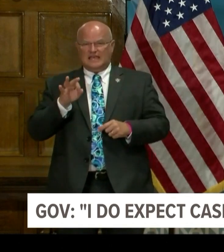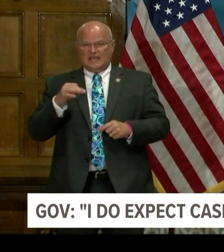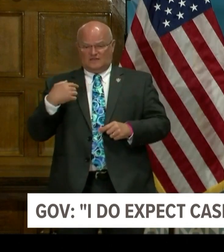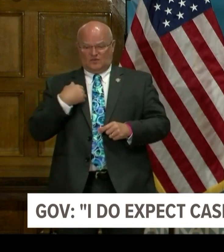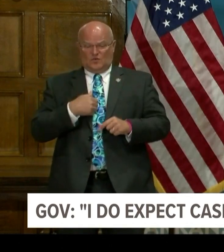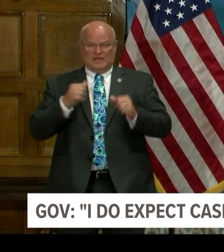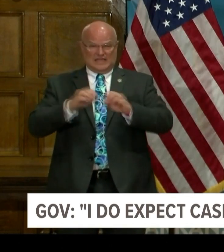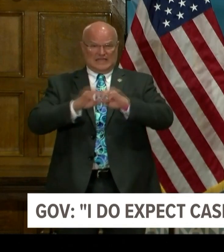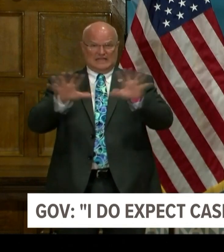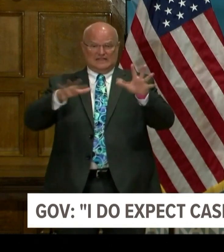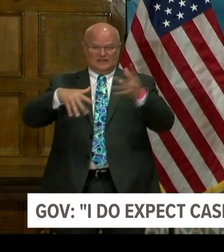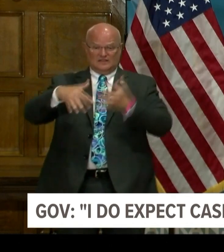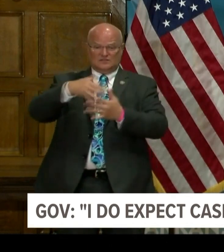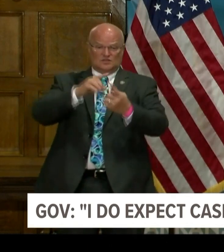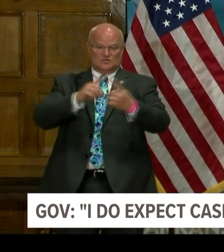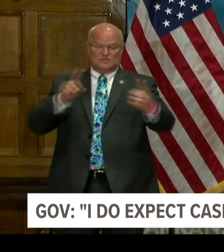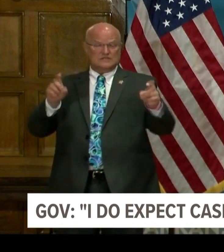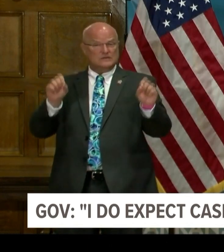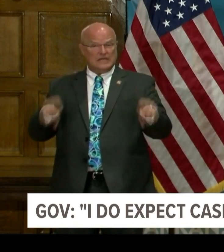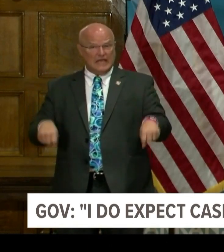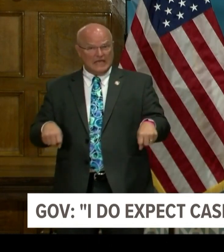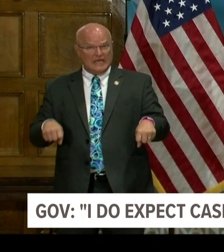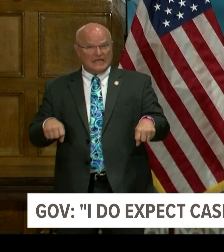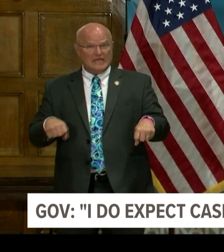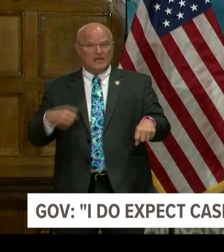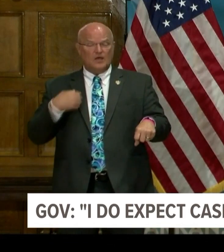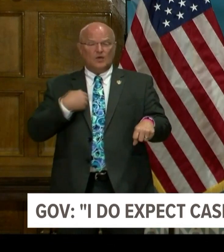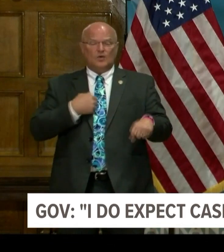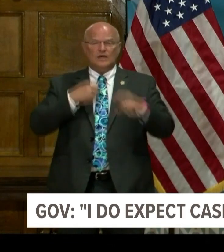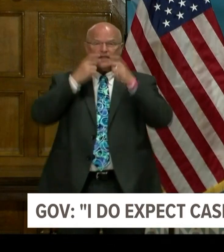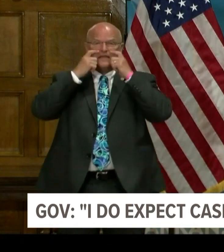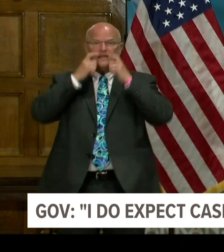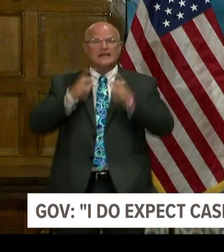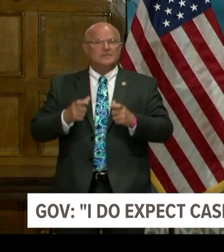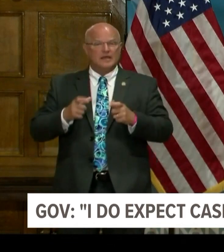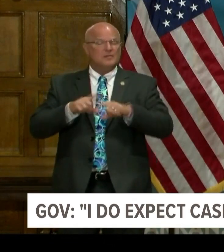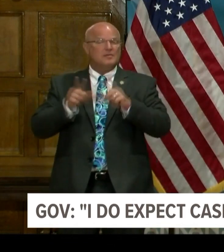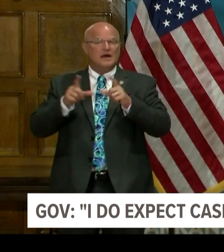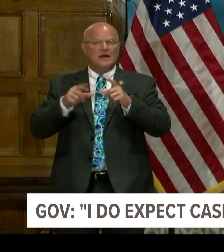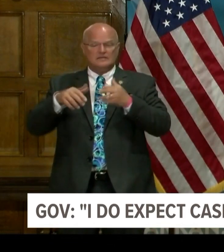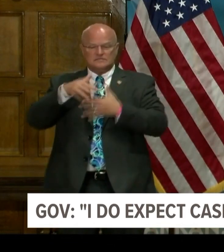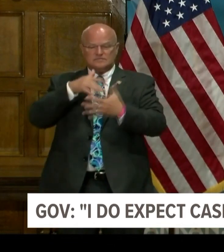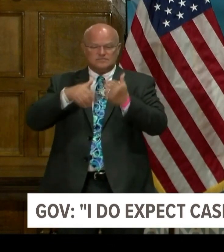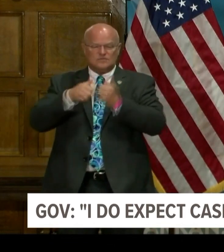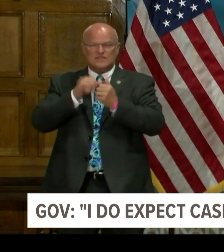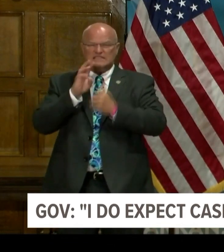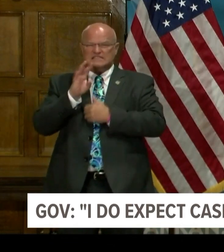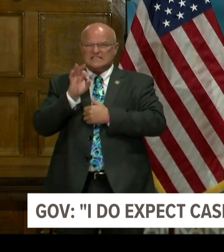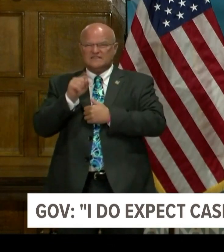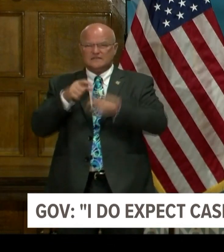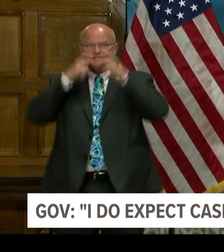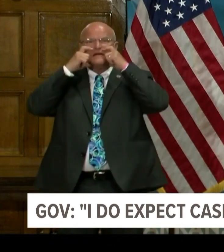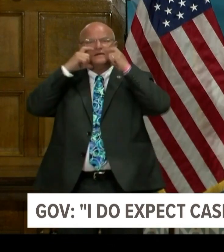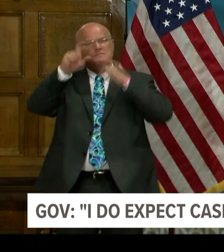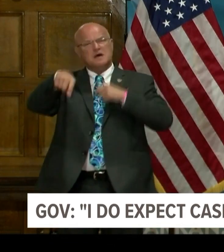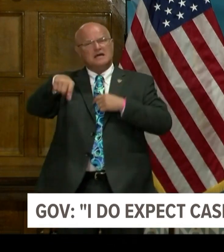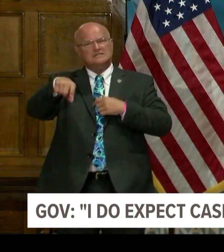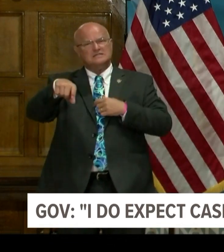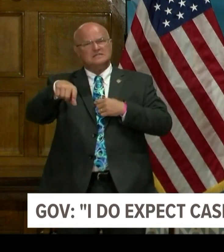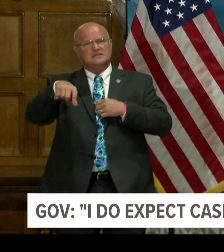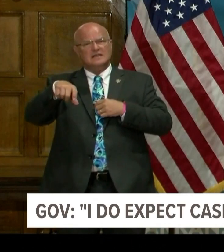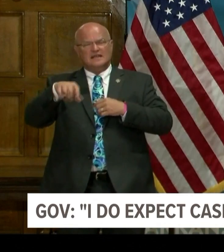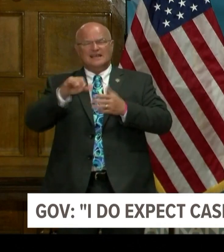If we can clearly socially distance, we can take the mask off, but whenever we get within 6 feet, we've got to put it